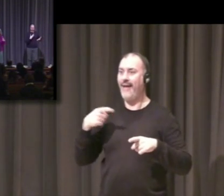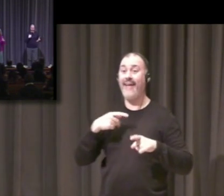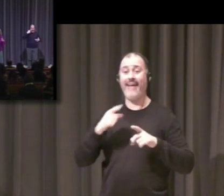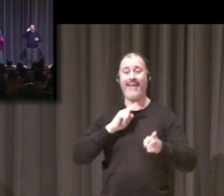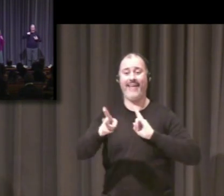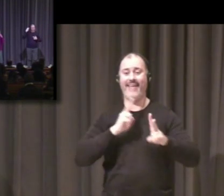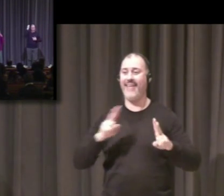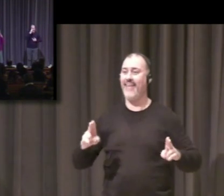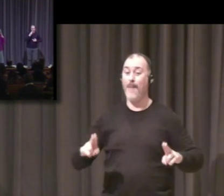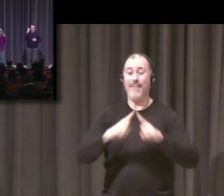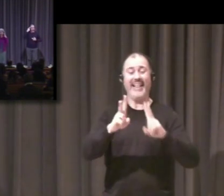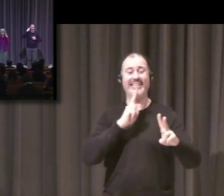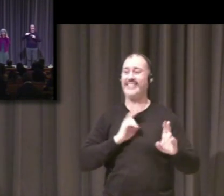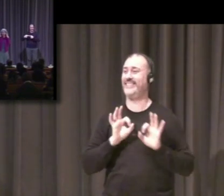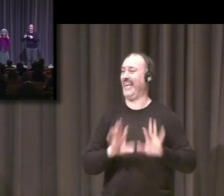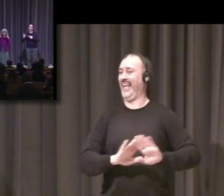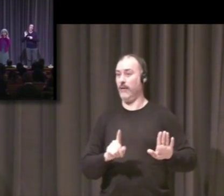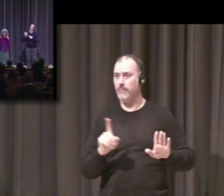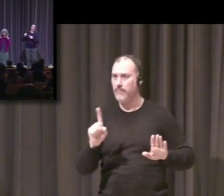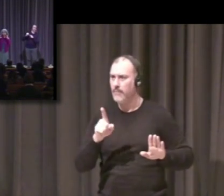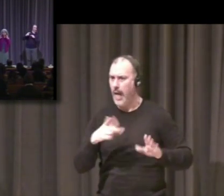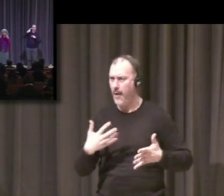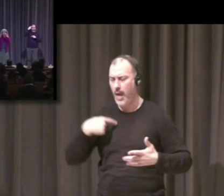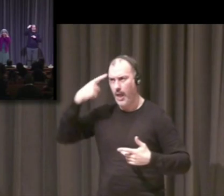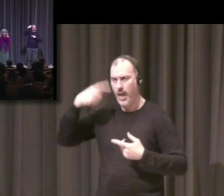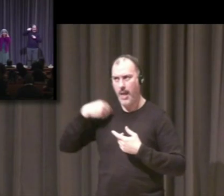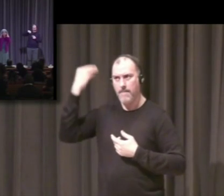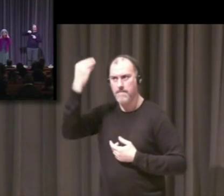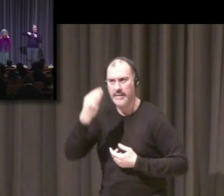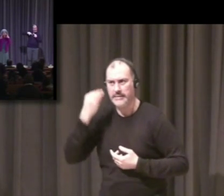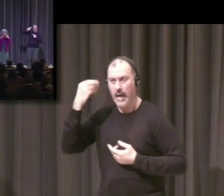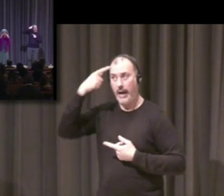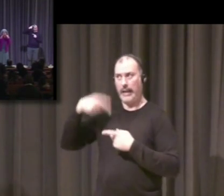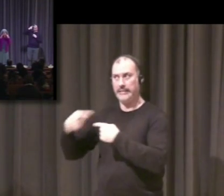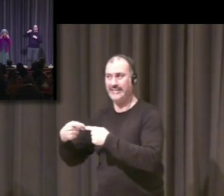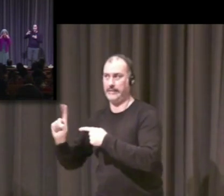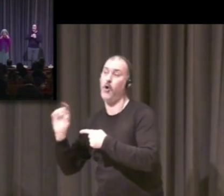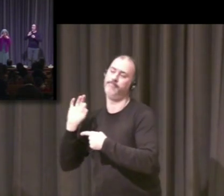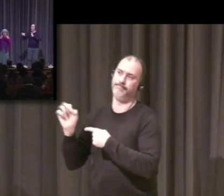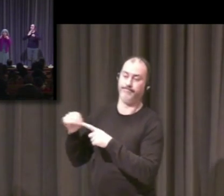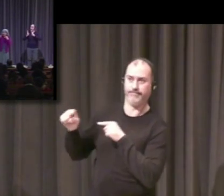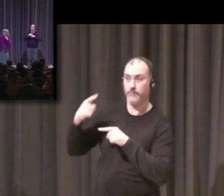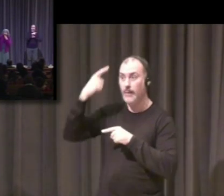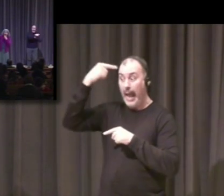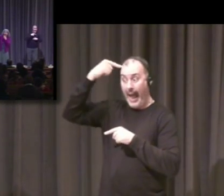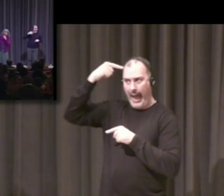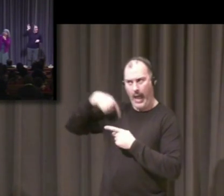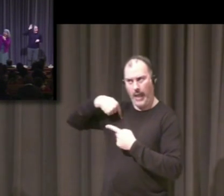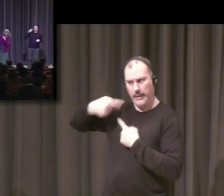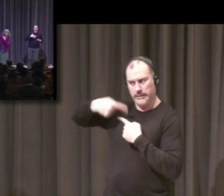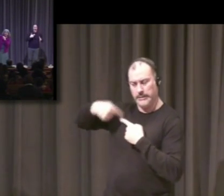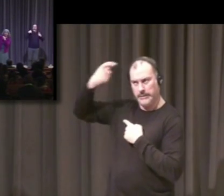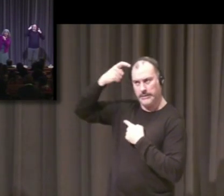talking. This child with the cochlear implant is still working on trying to think about that